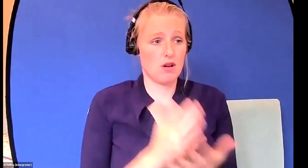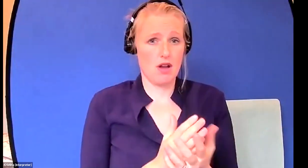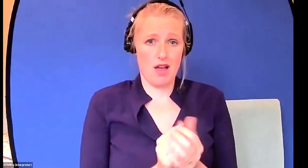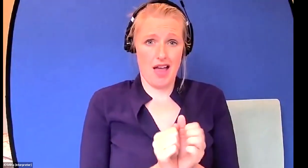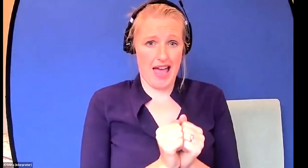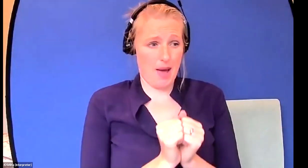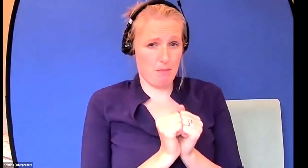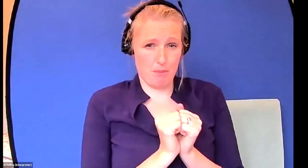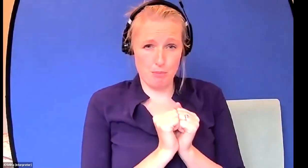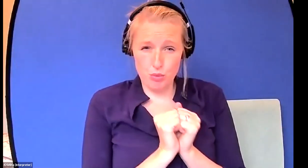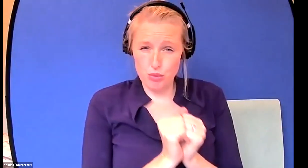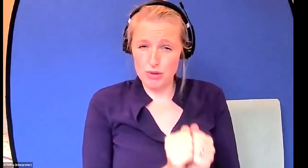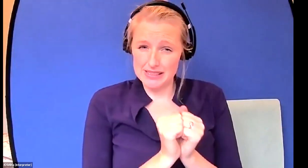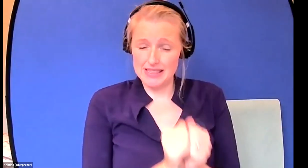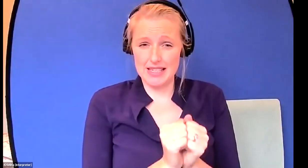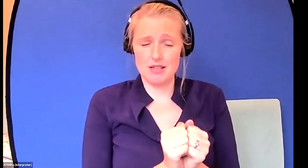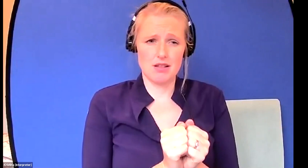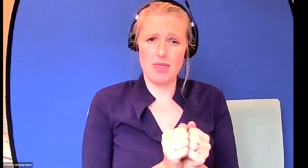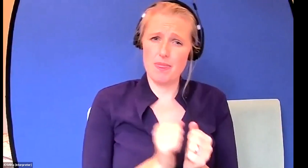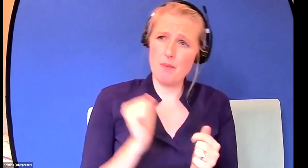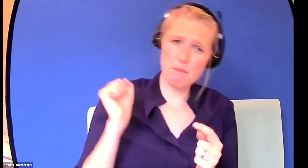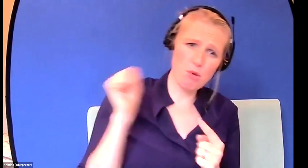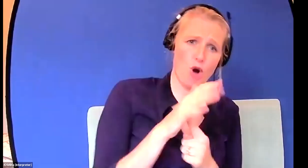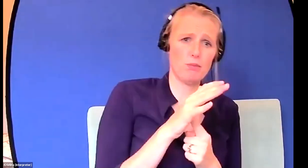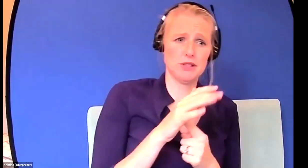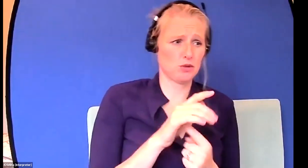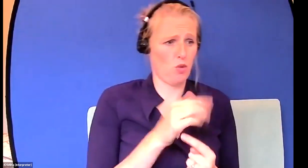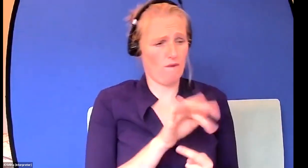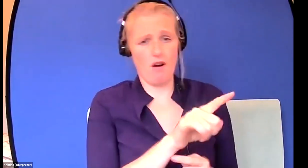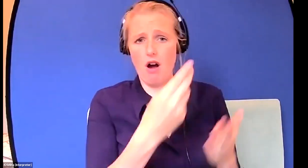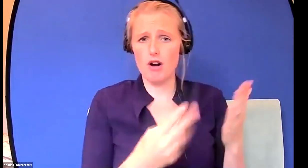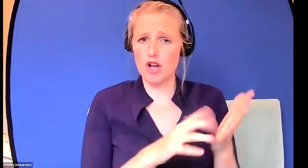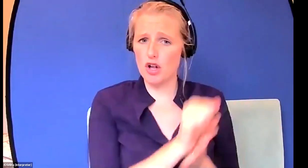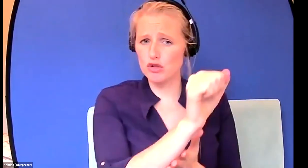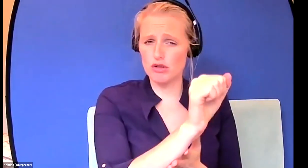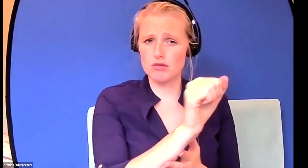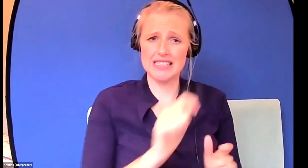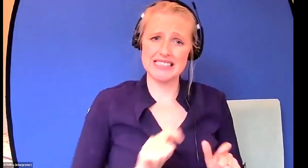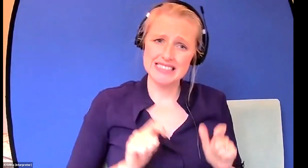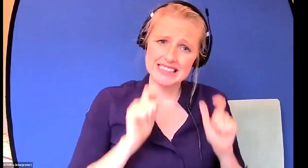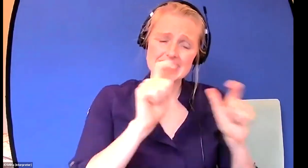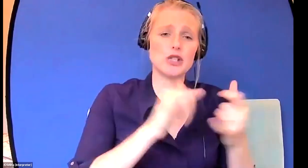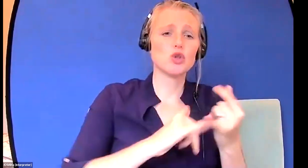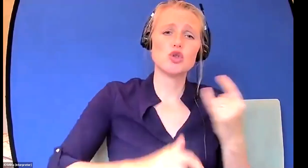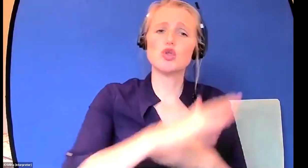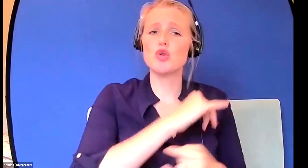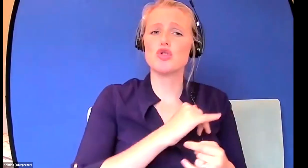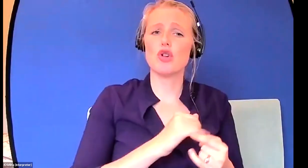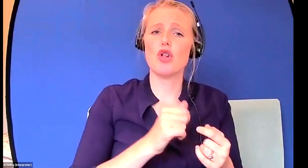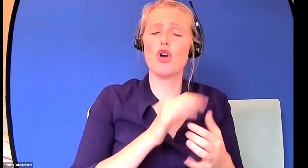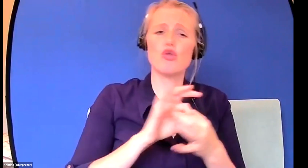would conventionally regard as a core purpose of art and culture, the sustainment of social critique through